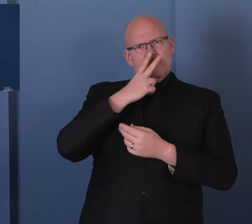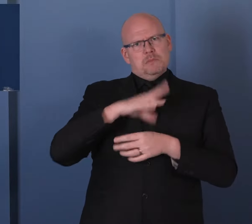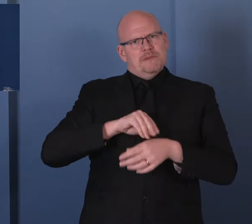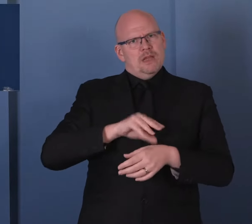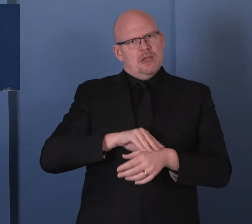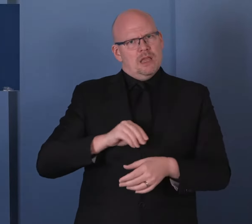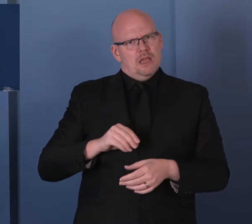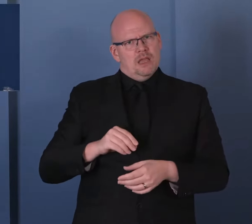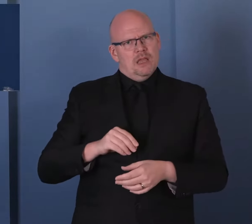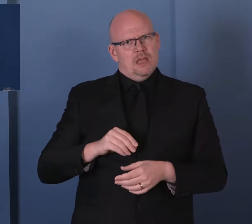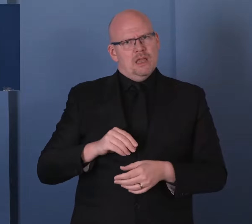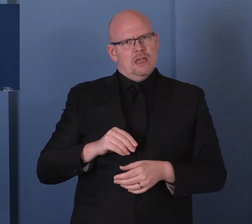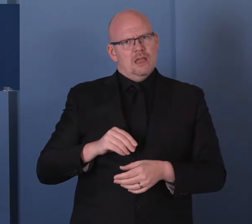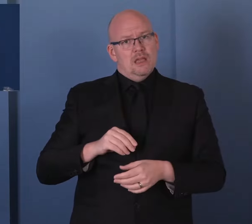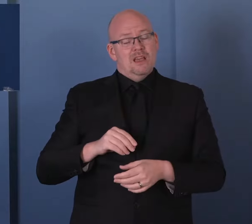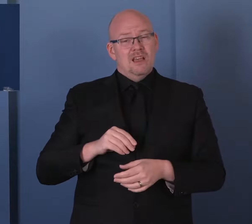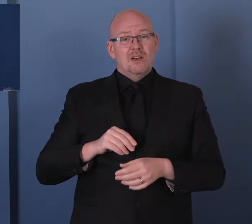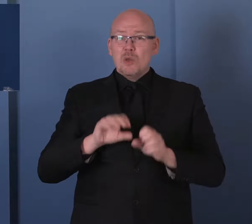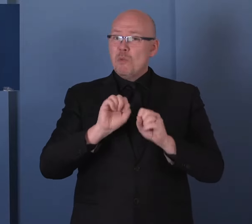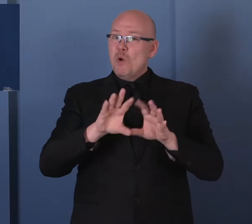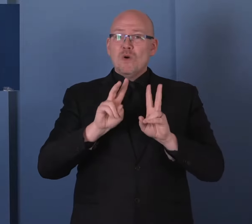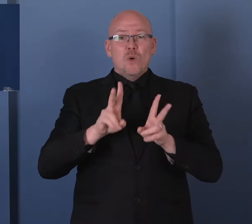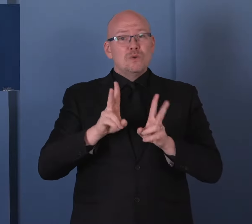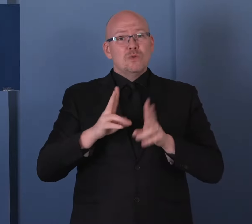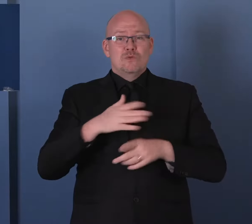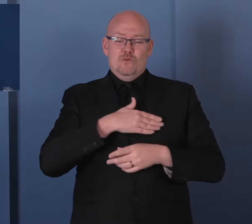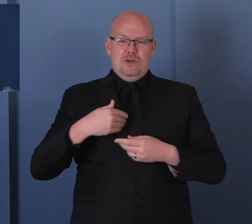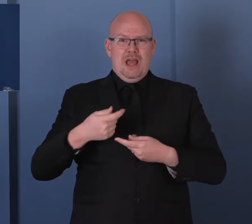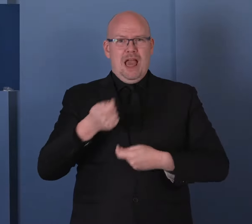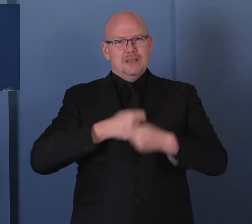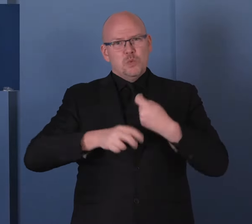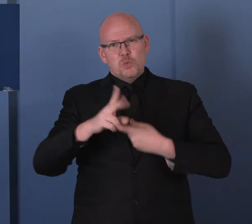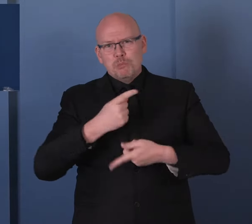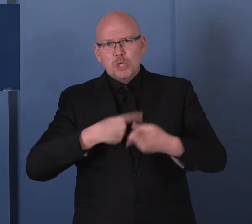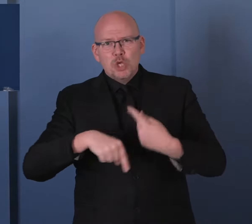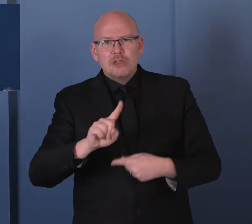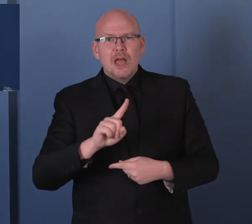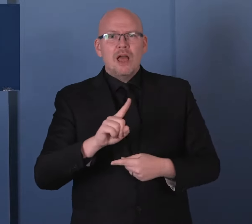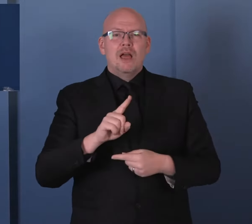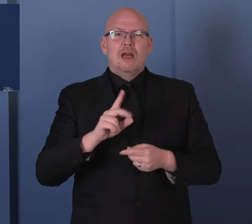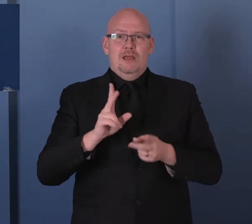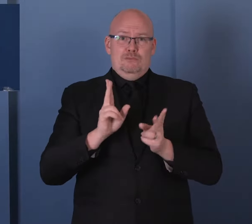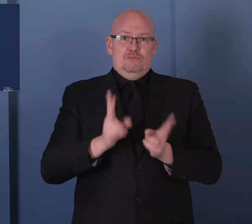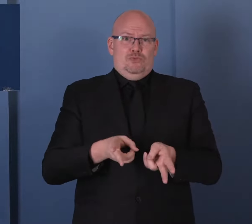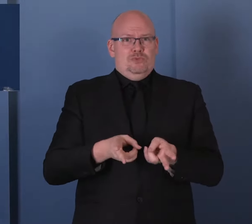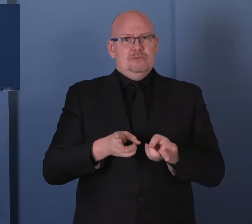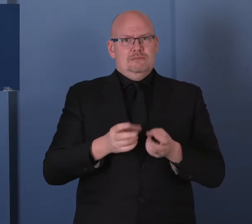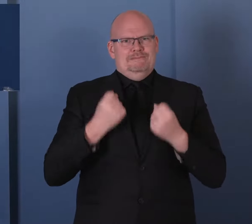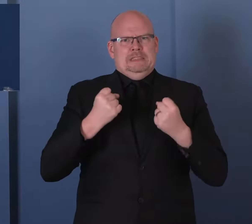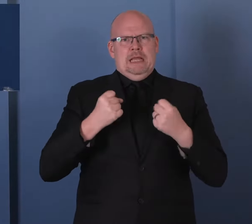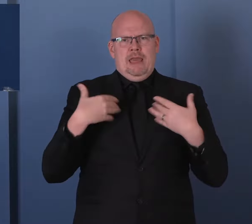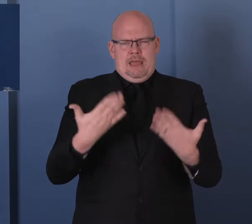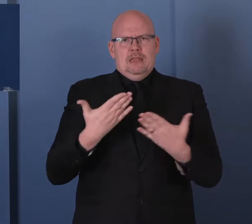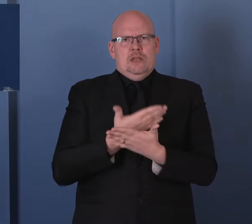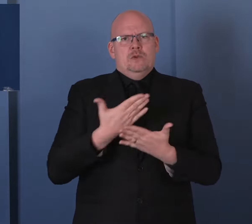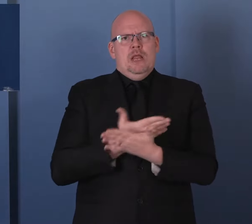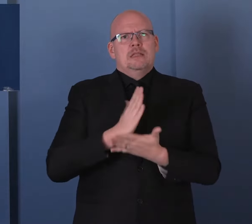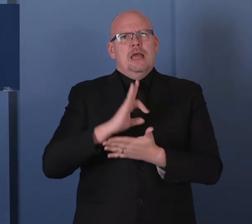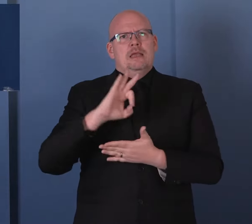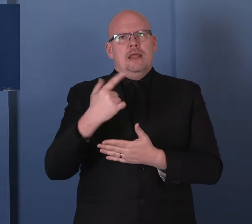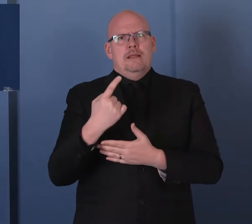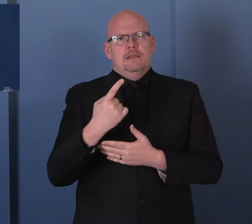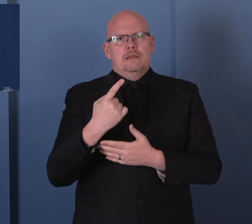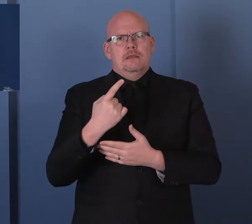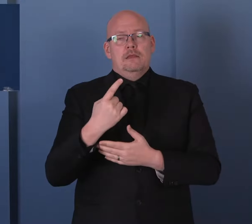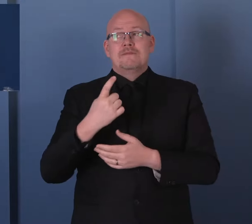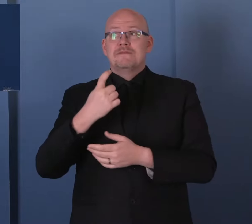has consequences for Swedish business communities and for our number one priority for national security,